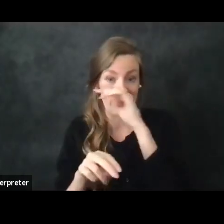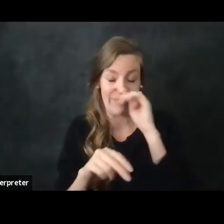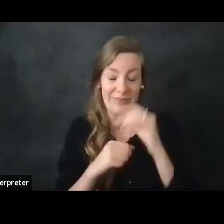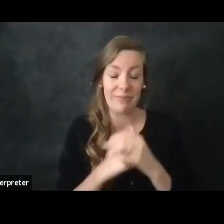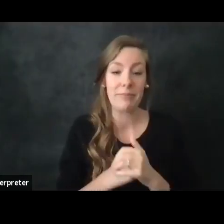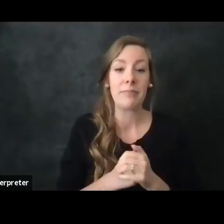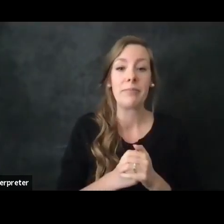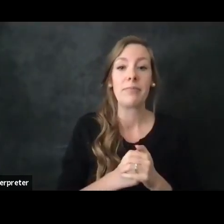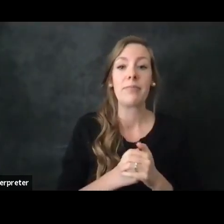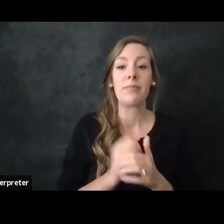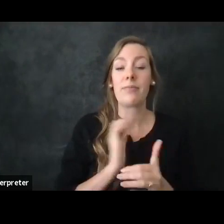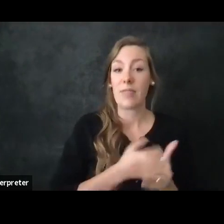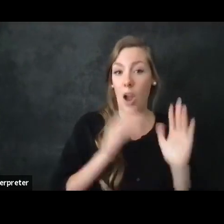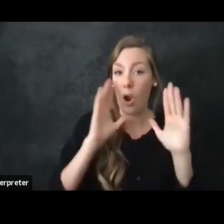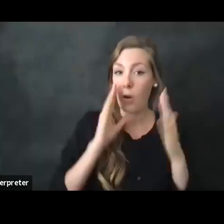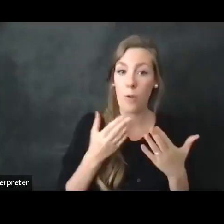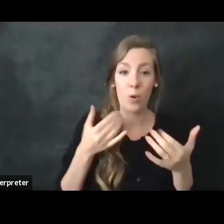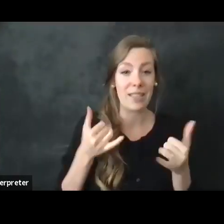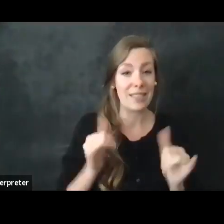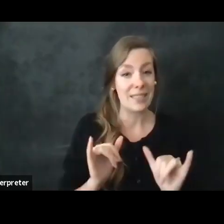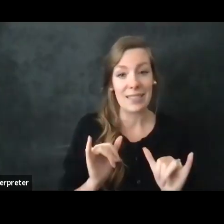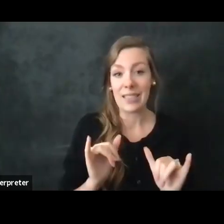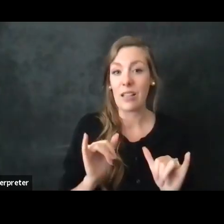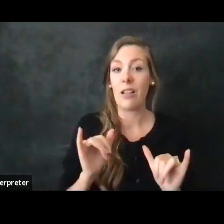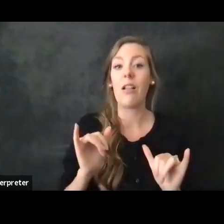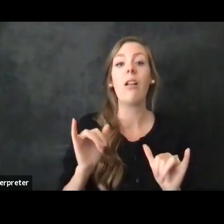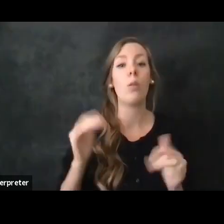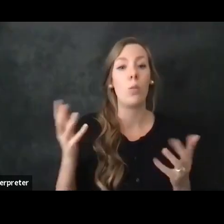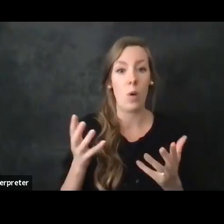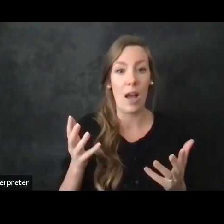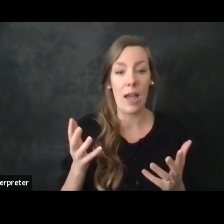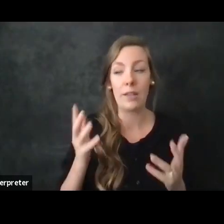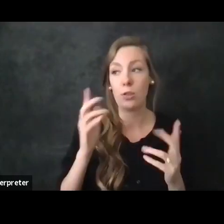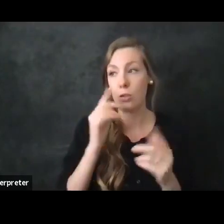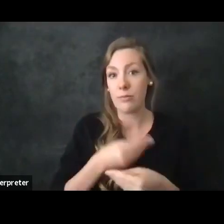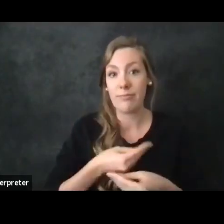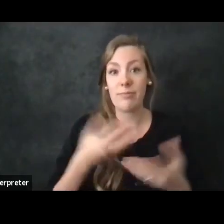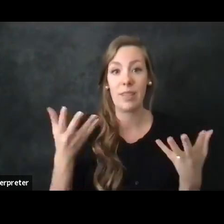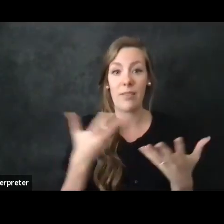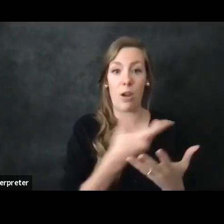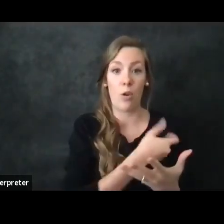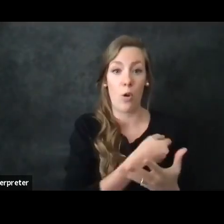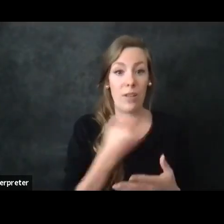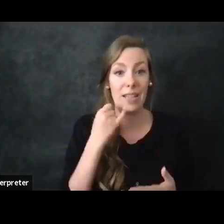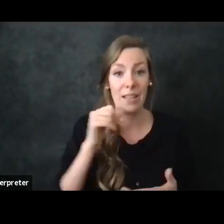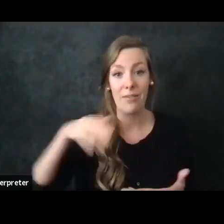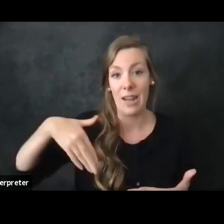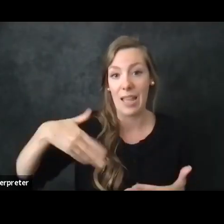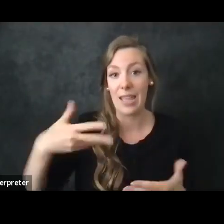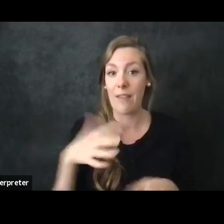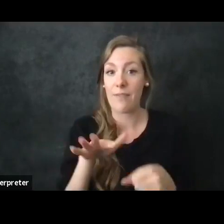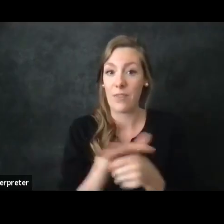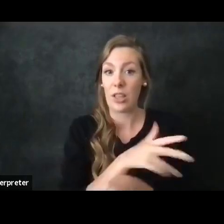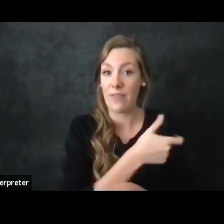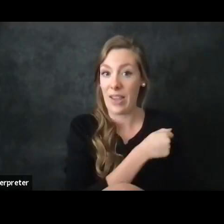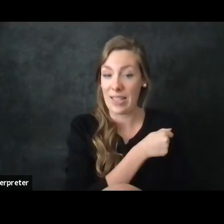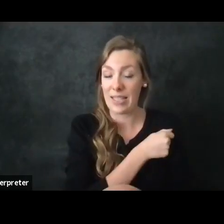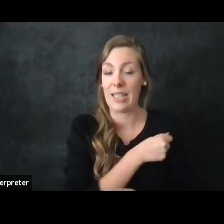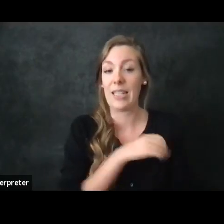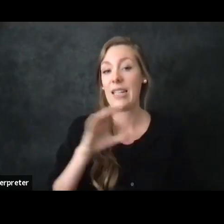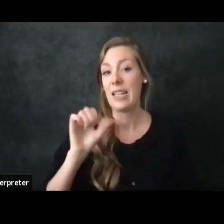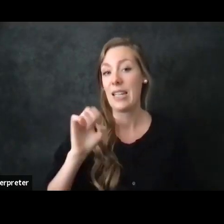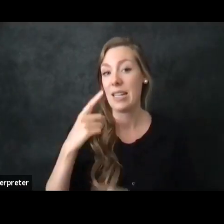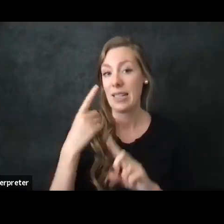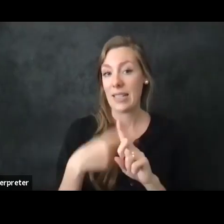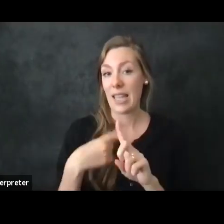Meanwhile, our focus remains on administering first and second doses to anyone who is not yet fully vaccinated. Looking at our case rate today